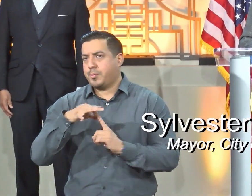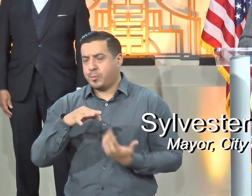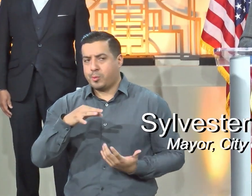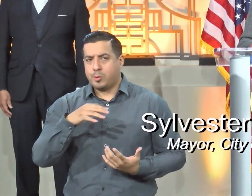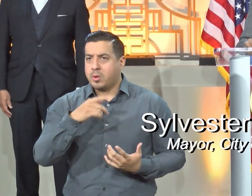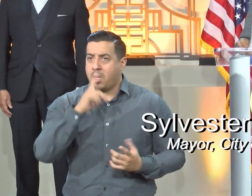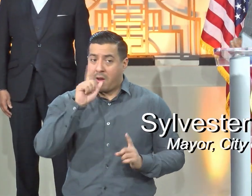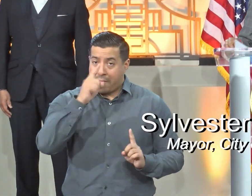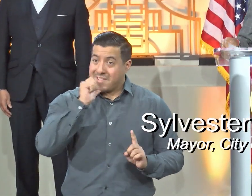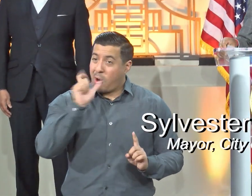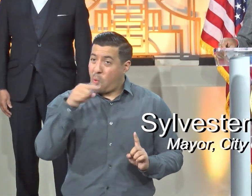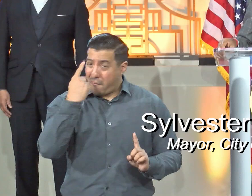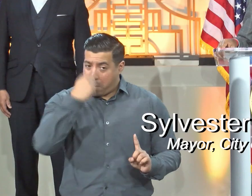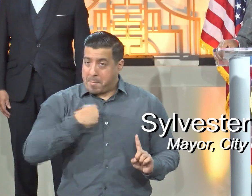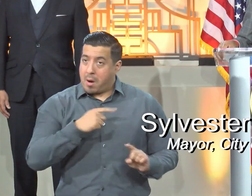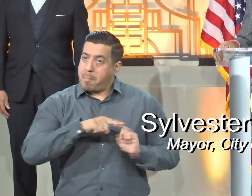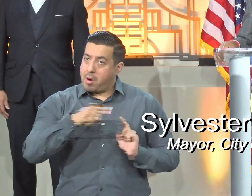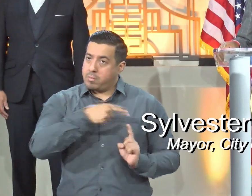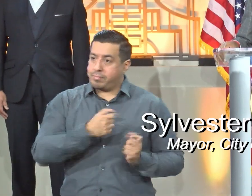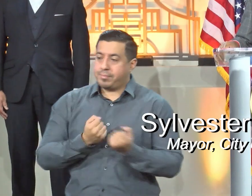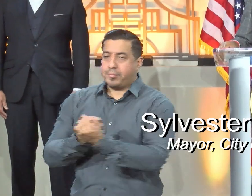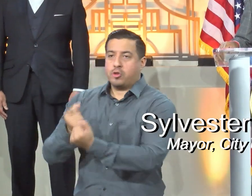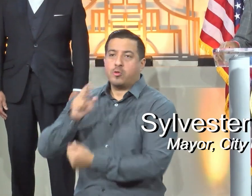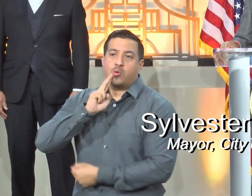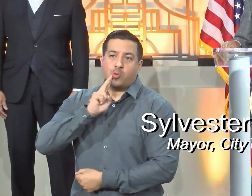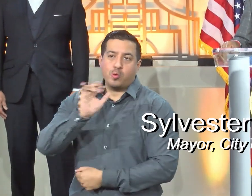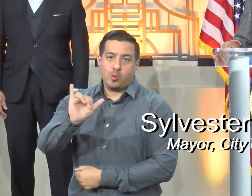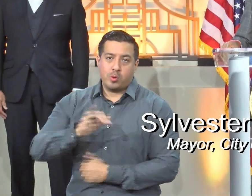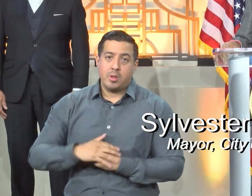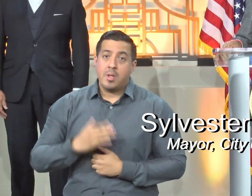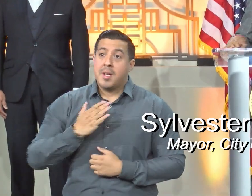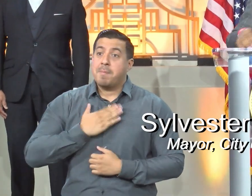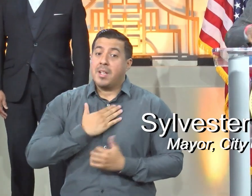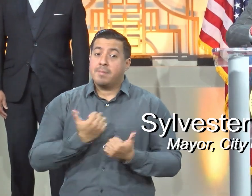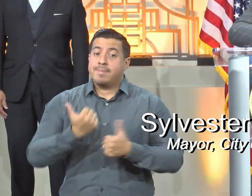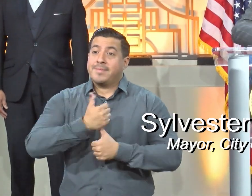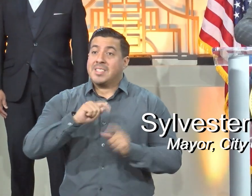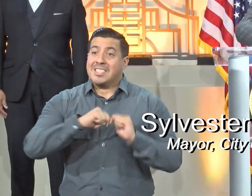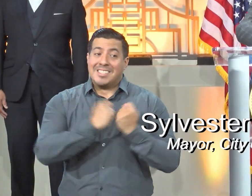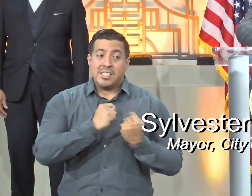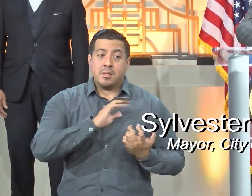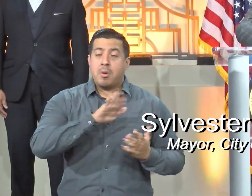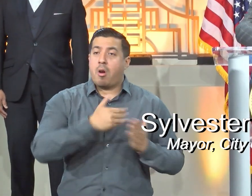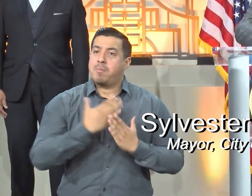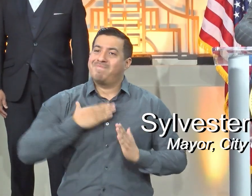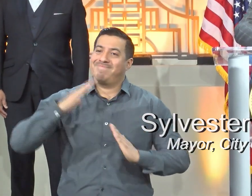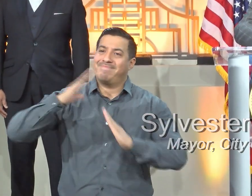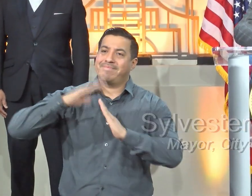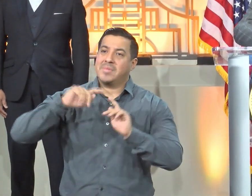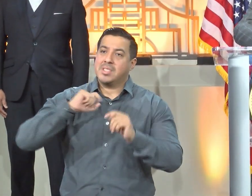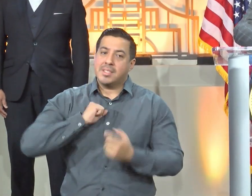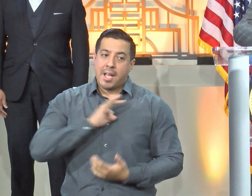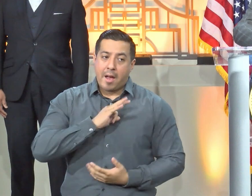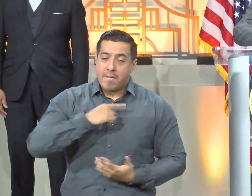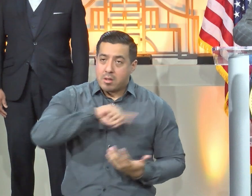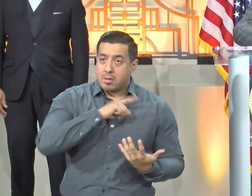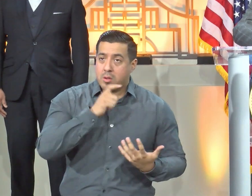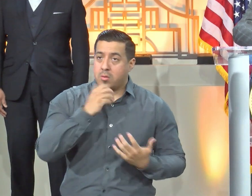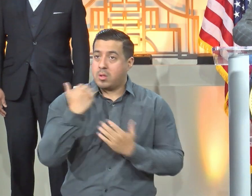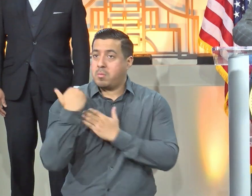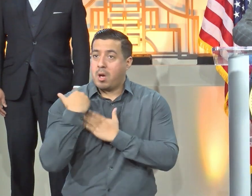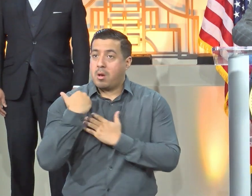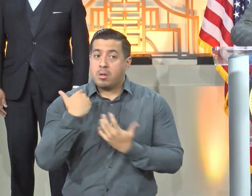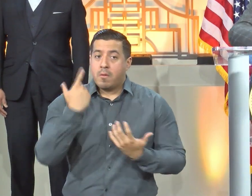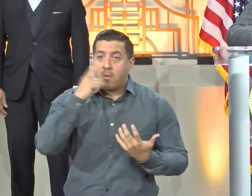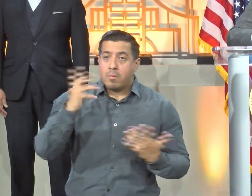me, but for the people of the city of Houston. And my executive team and top administrative staff are responsible for moving our